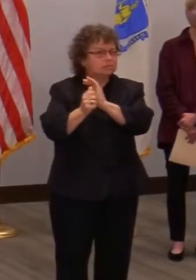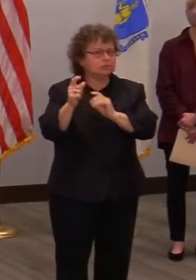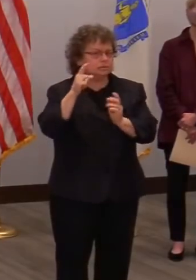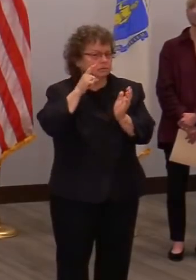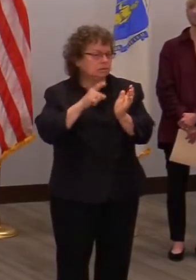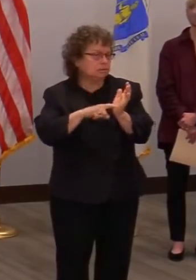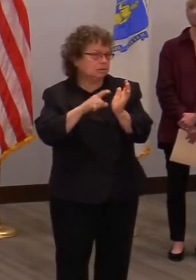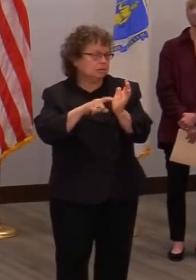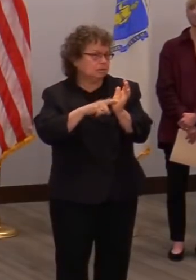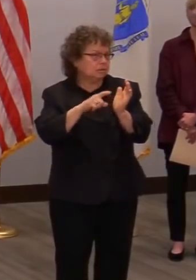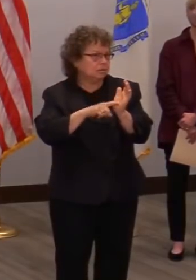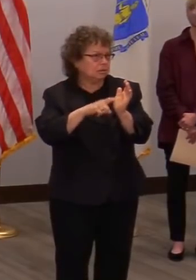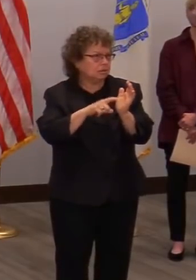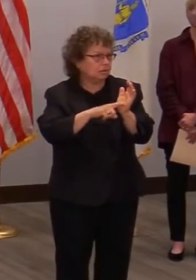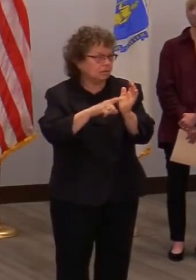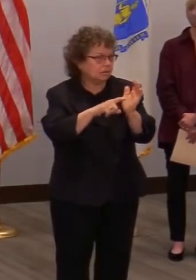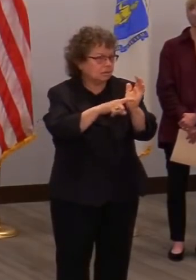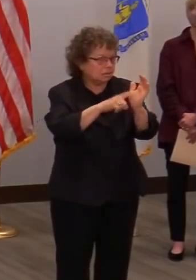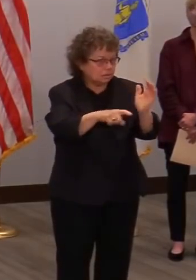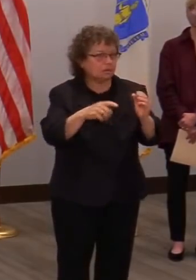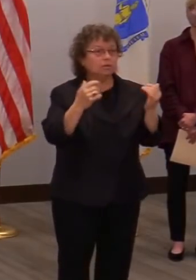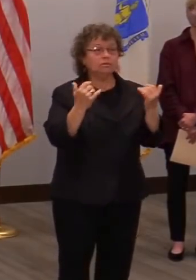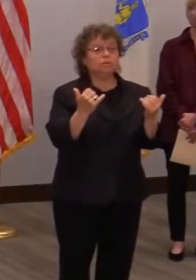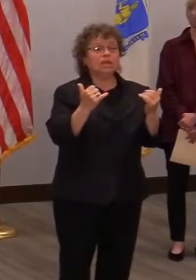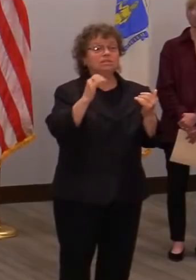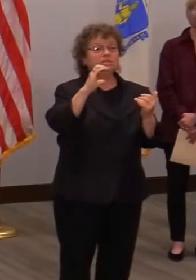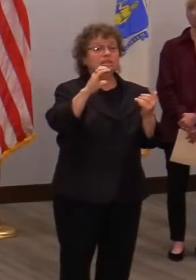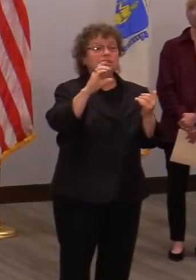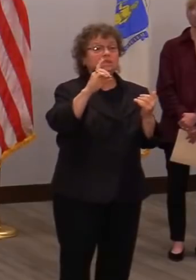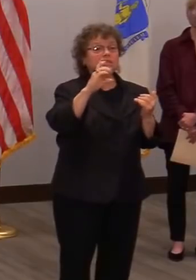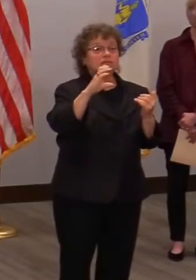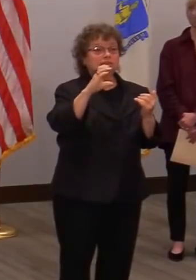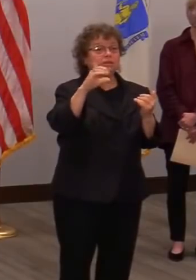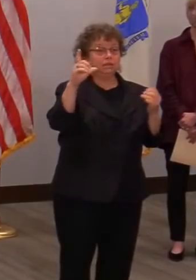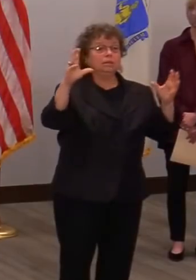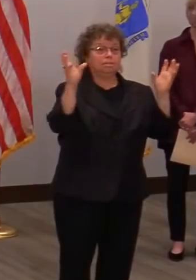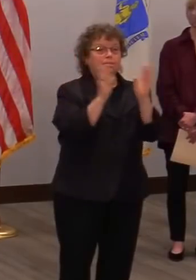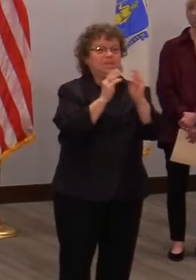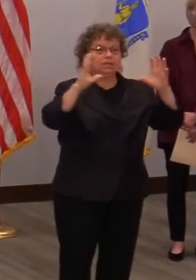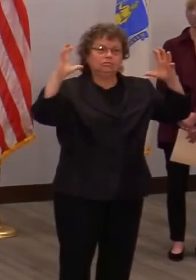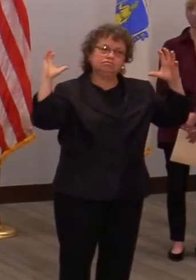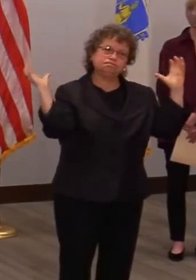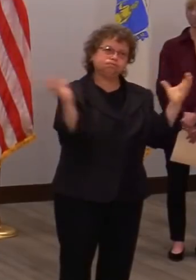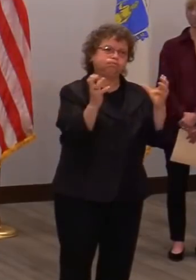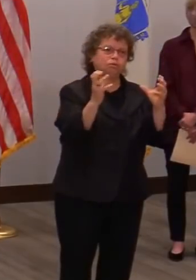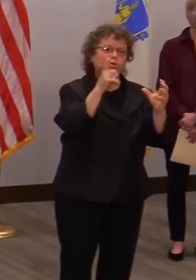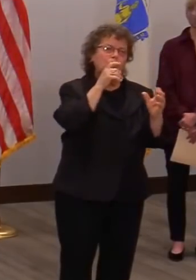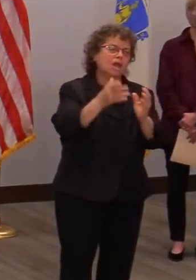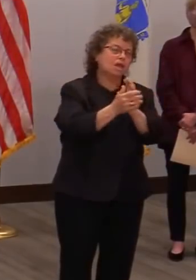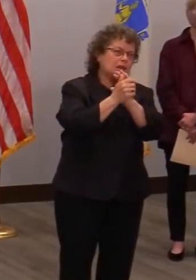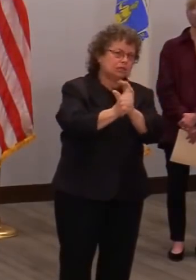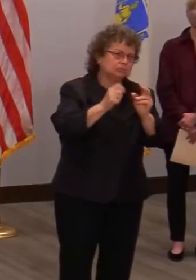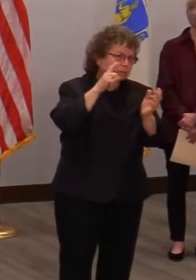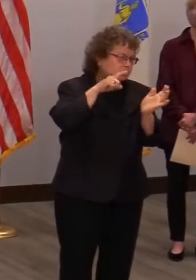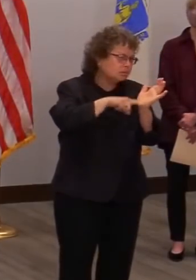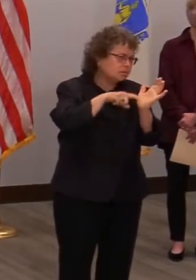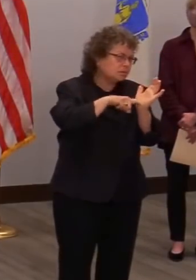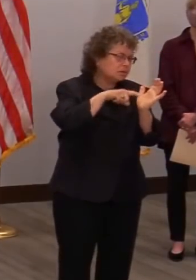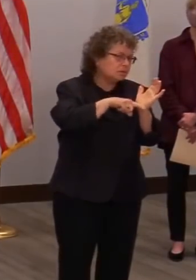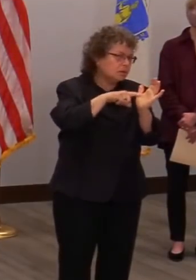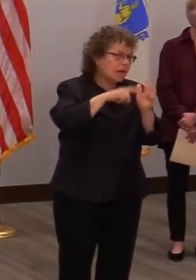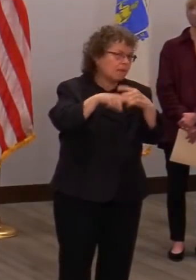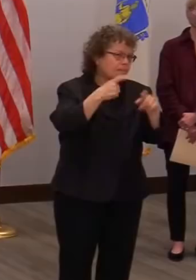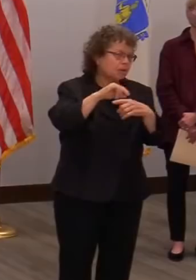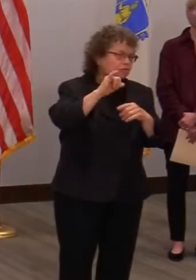these cases, and today the CDC has convened a meeting of experts to further investigate these cases, and the FDA